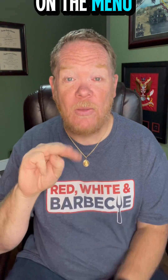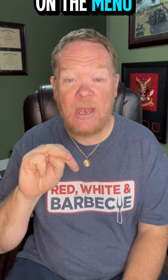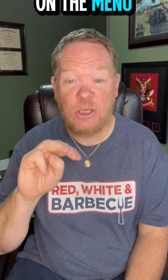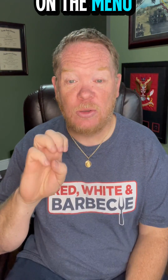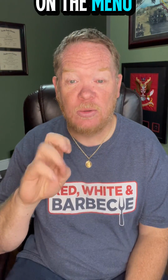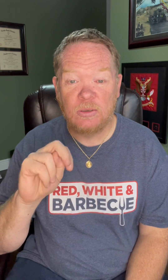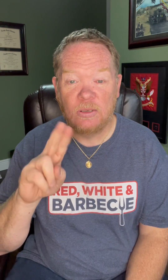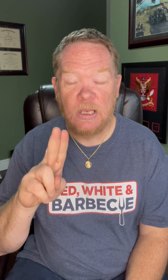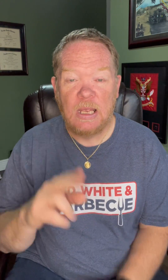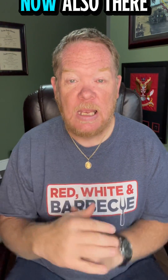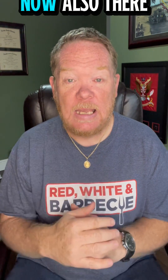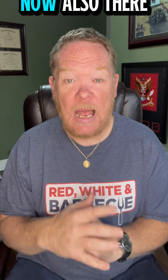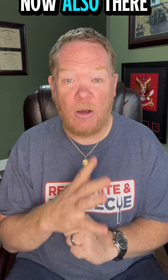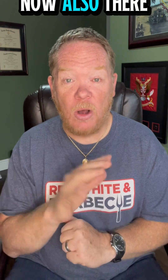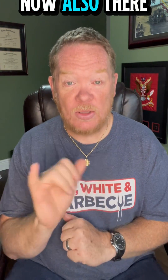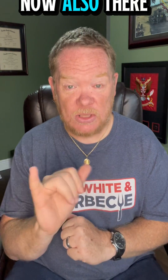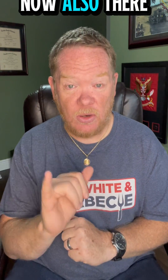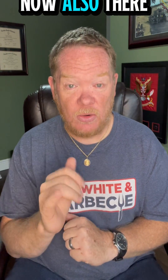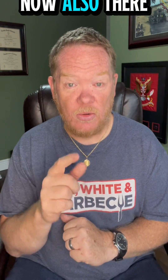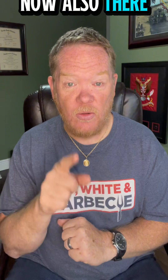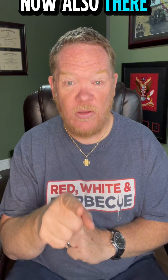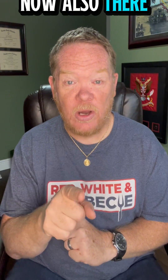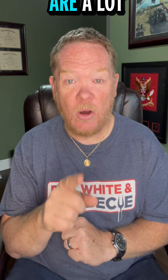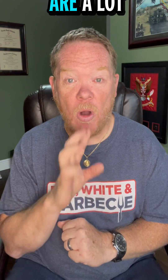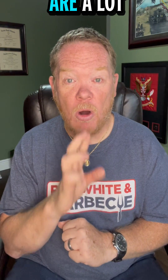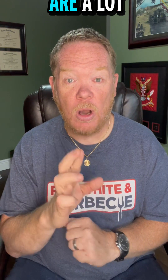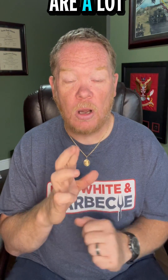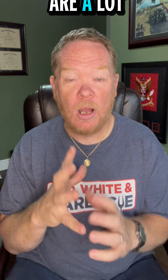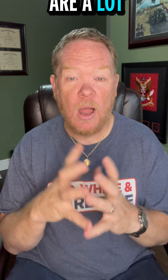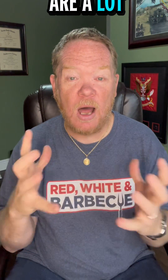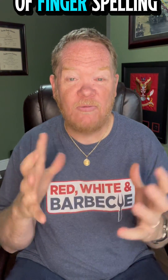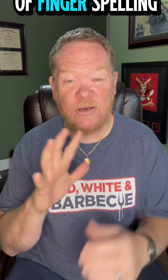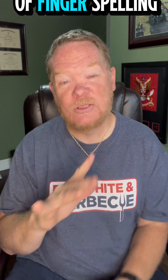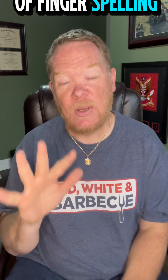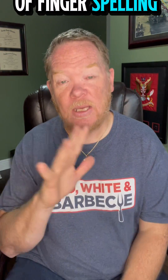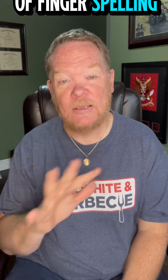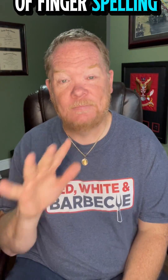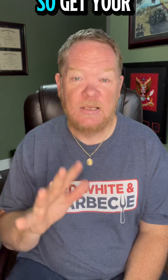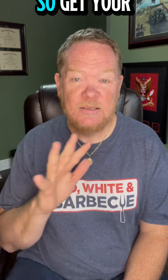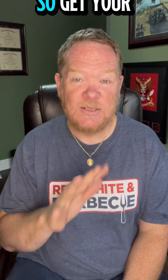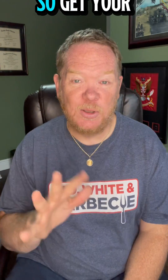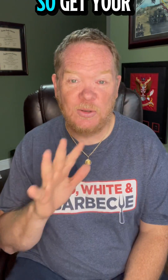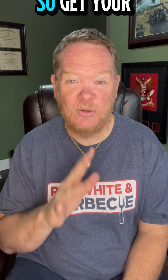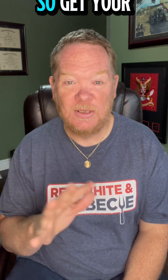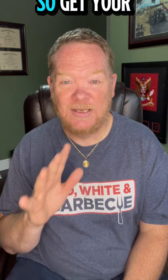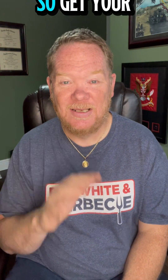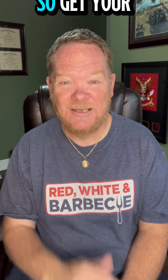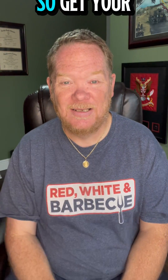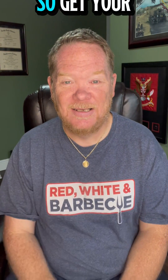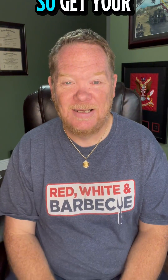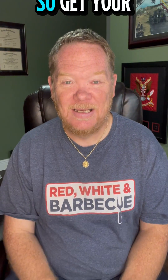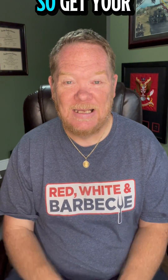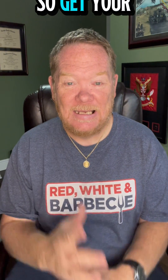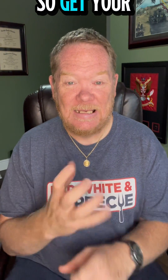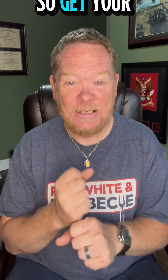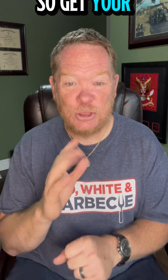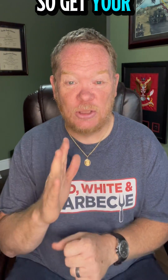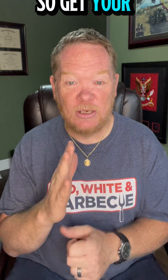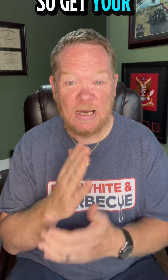menu. Now, also, there are a lot of finger spelling, so get your